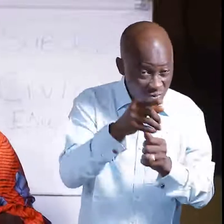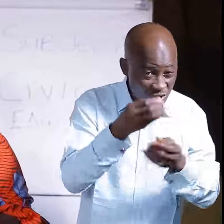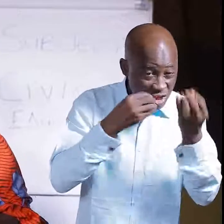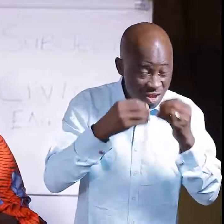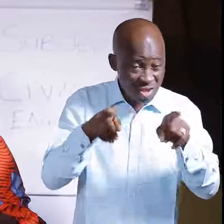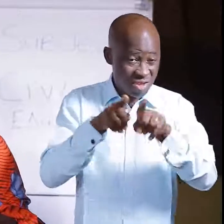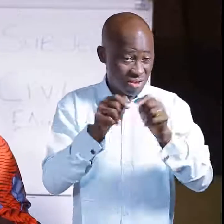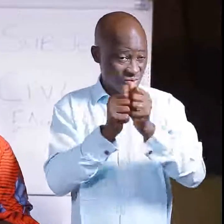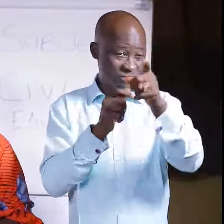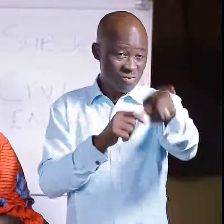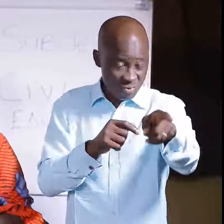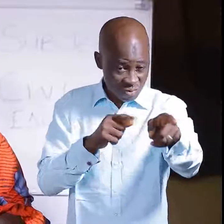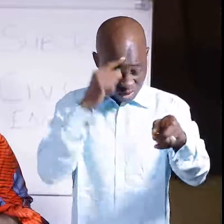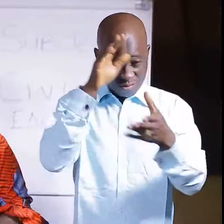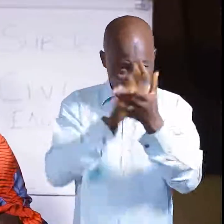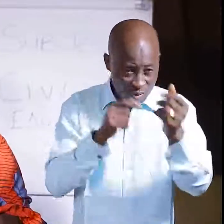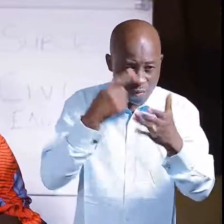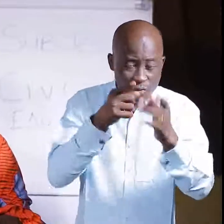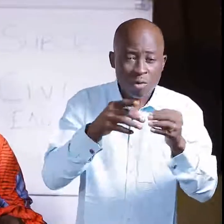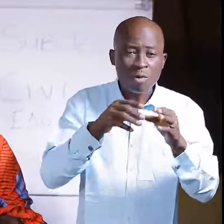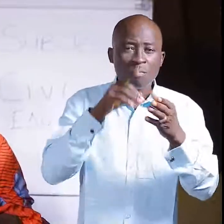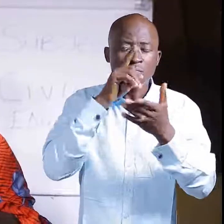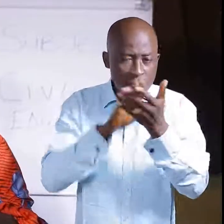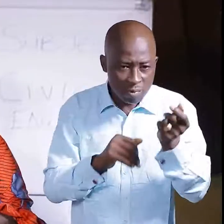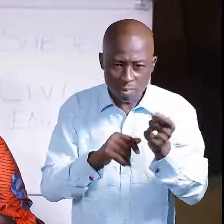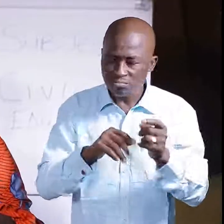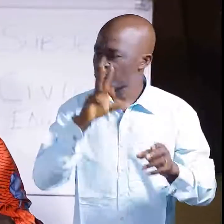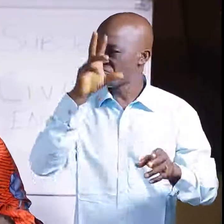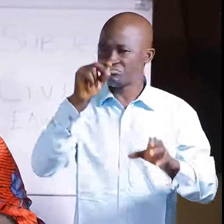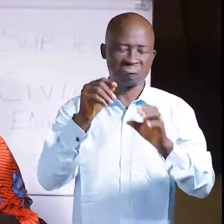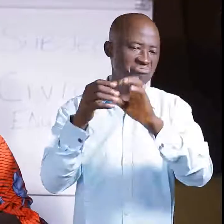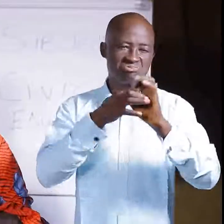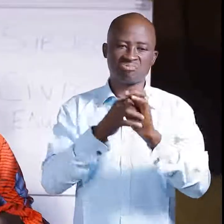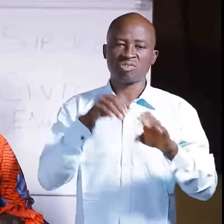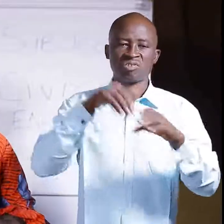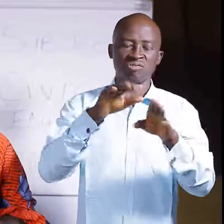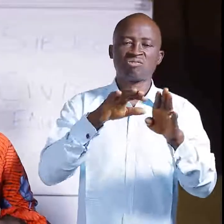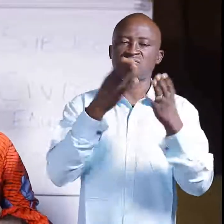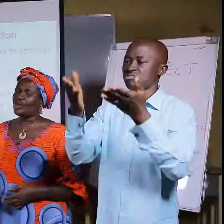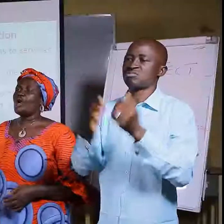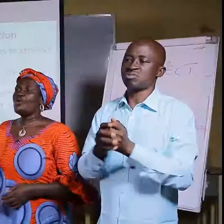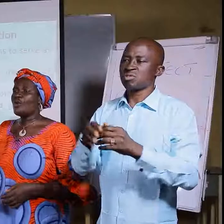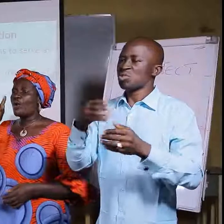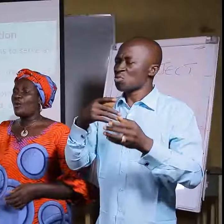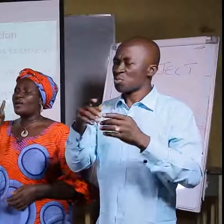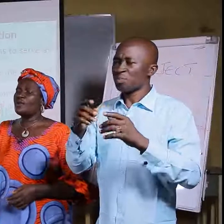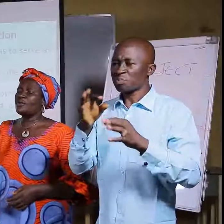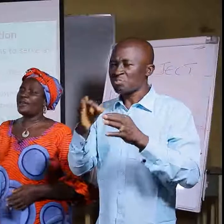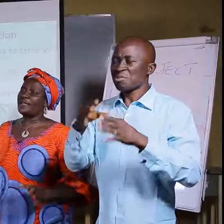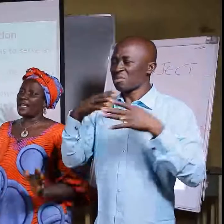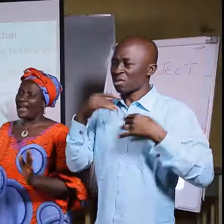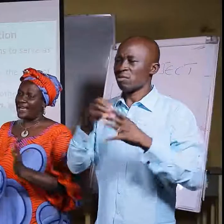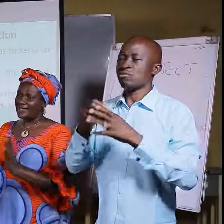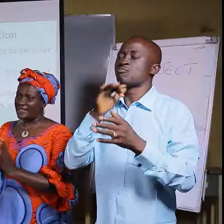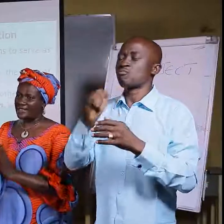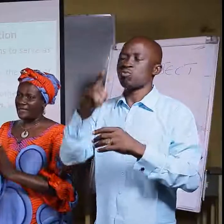you eat, to believe what you believe. There will be no cooperation in that society because whether you like it or not, no one human